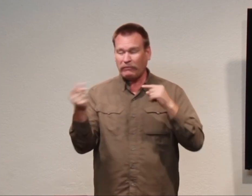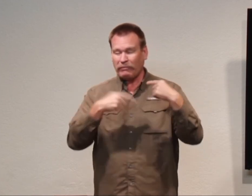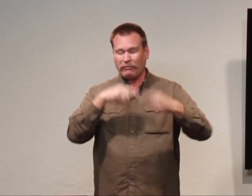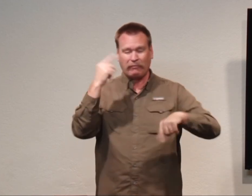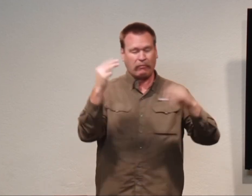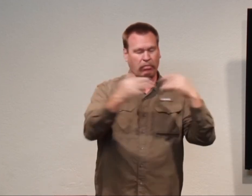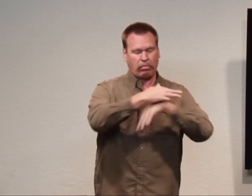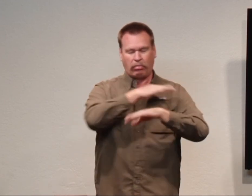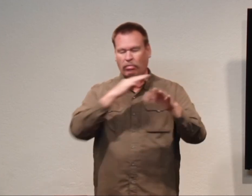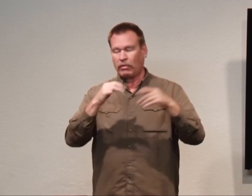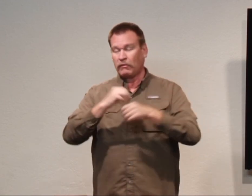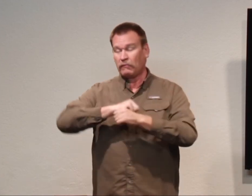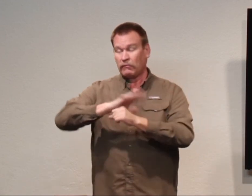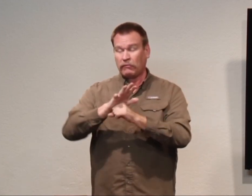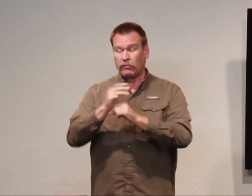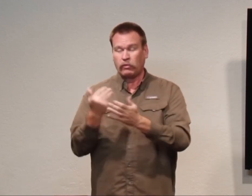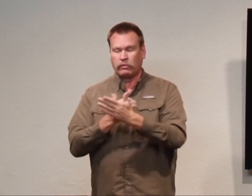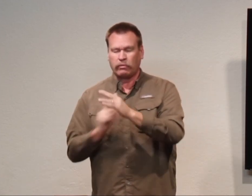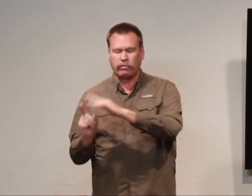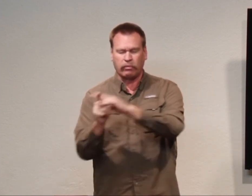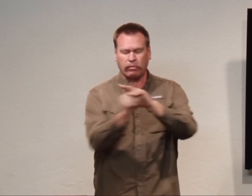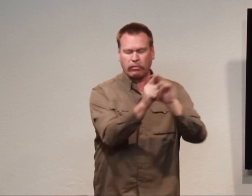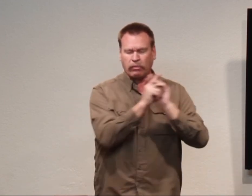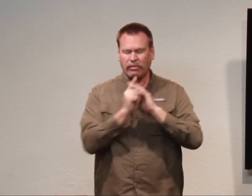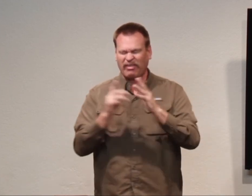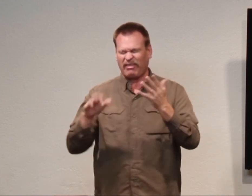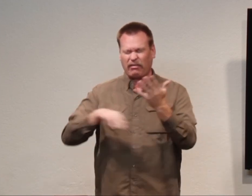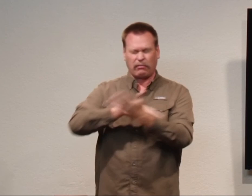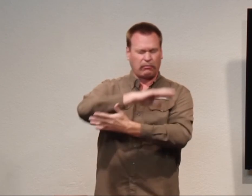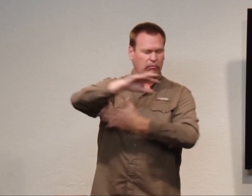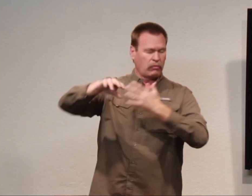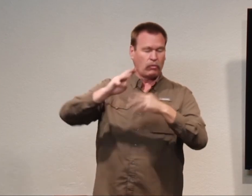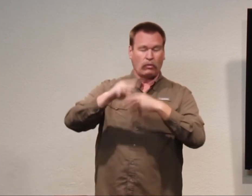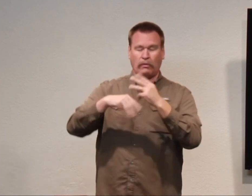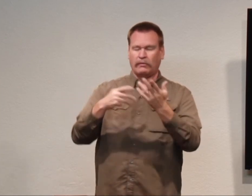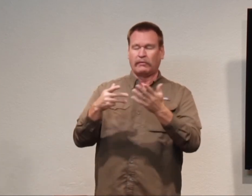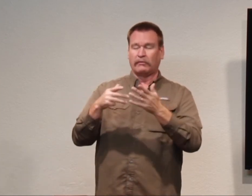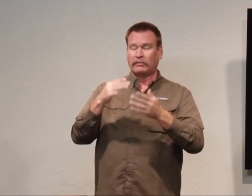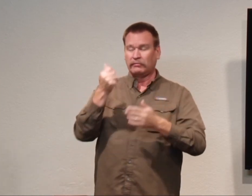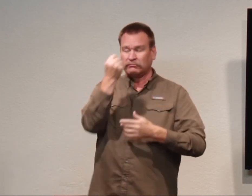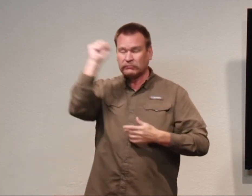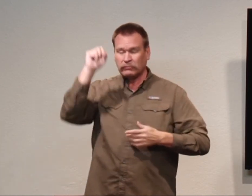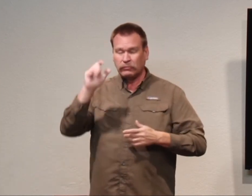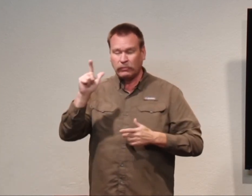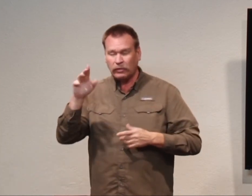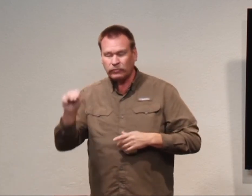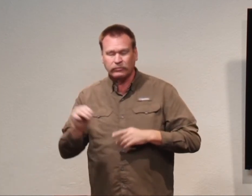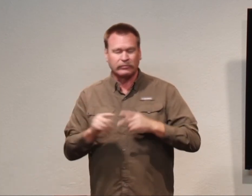soon, and you know, there's a lot of arguing, and coronavirus has popped up, and all these things.